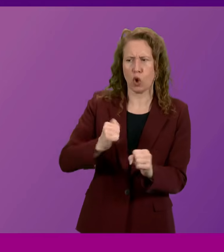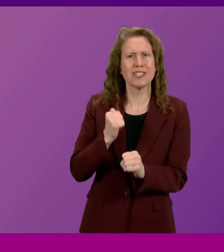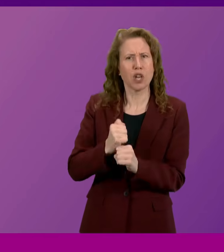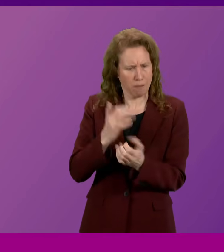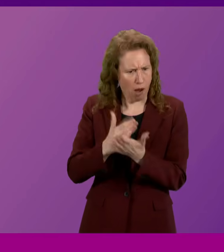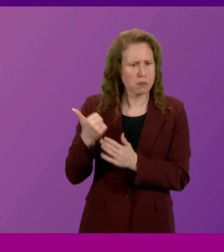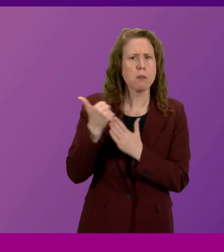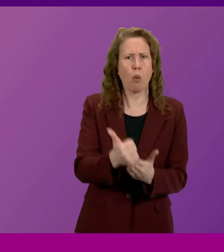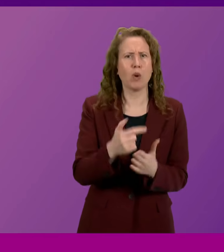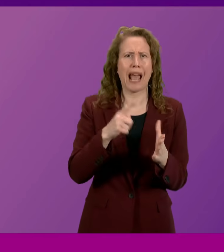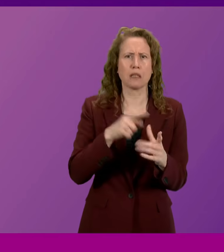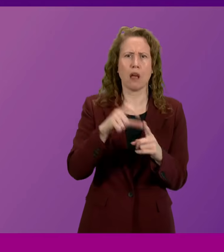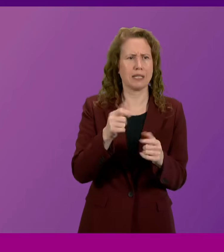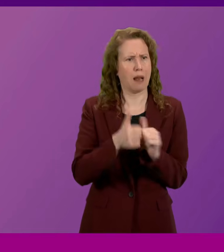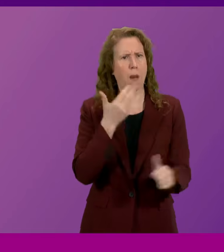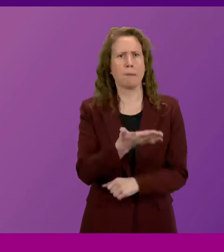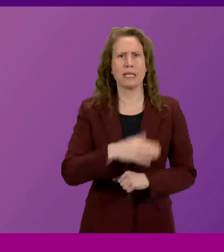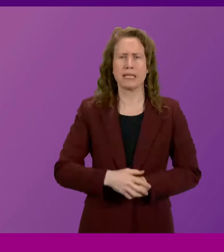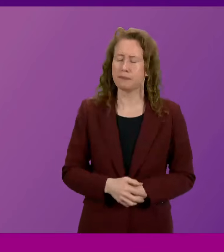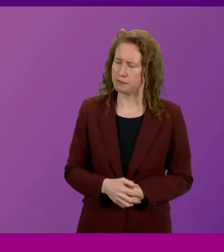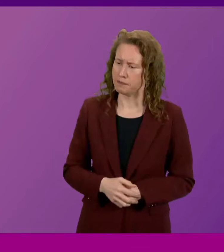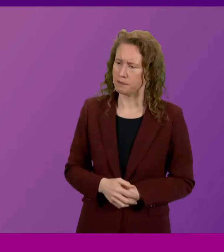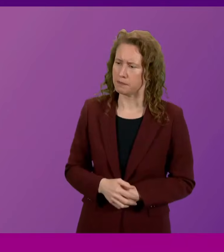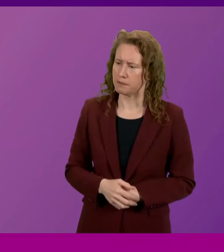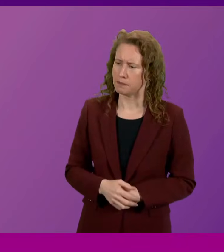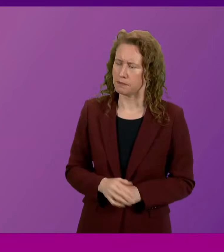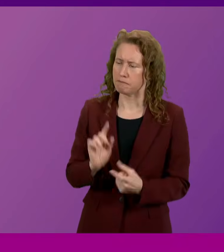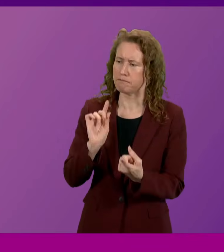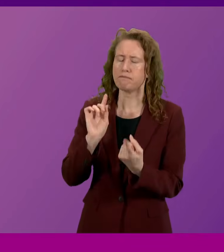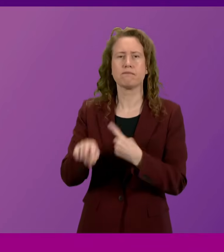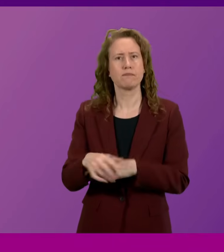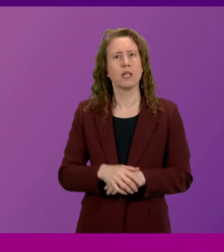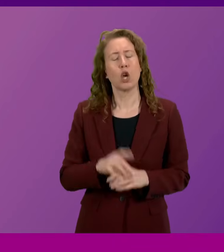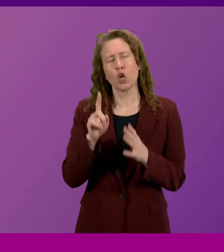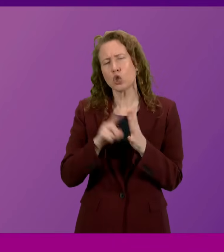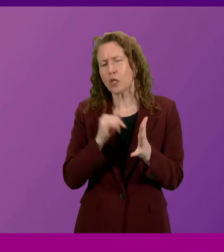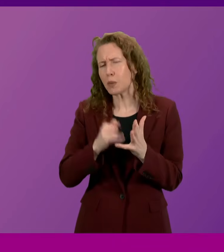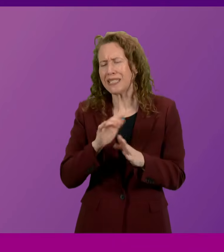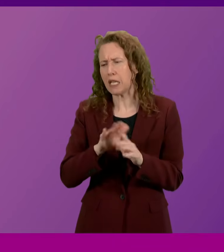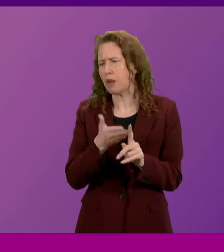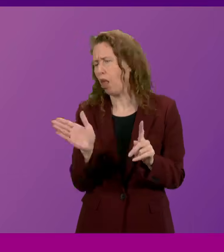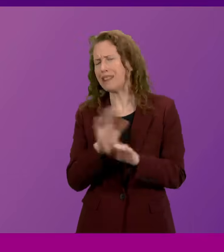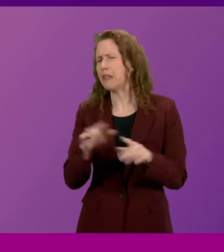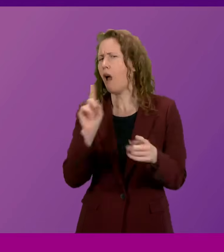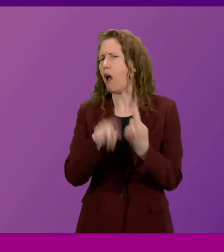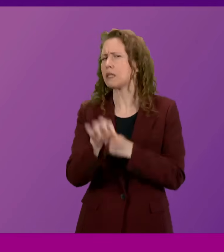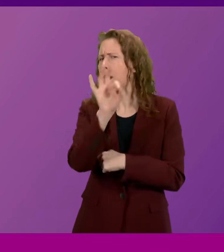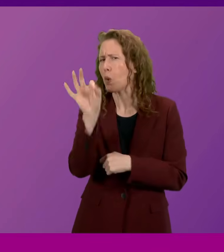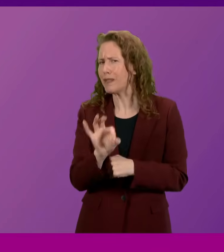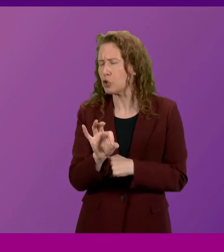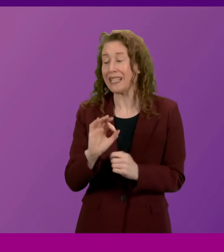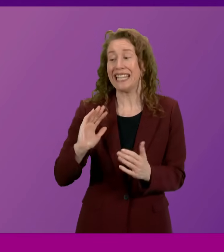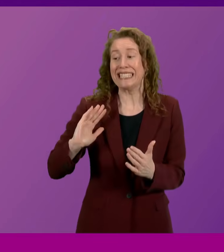been supporting Alexander Dennis. Anna Sarwar. Presiding Officer, John Swinney did not answer the question. Since